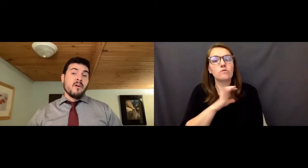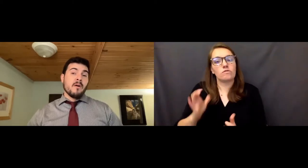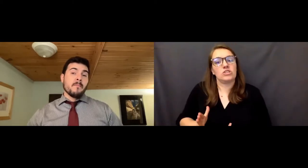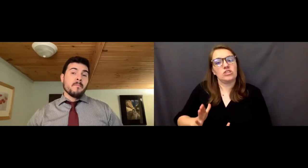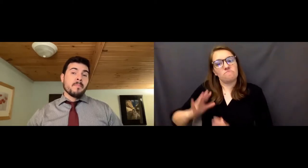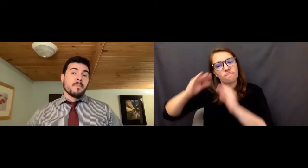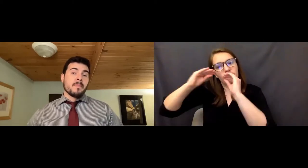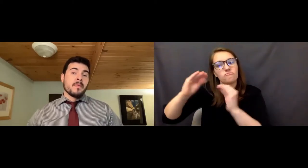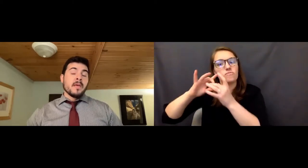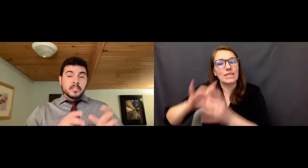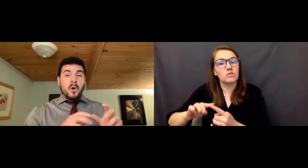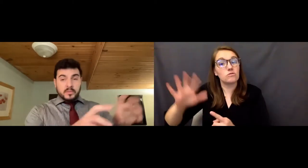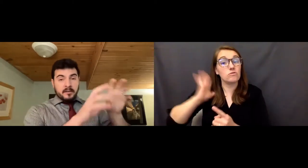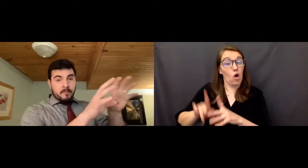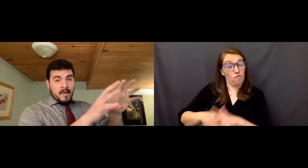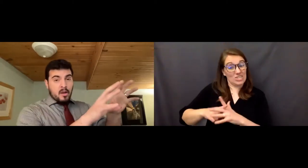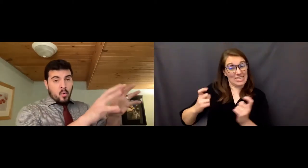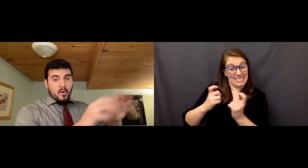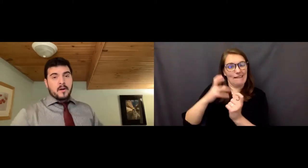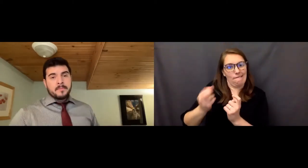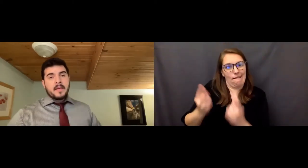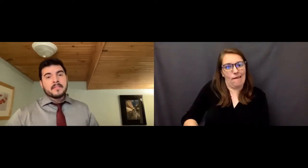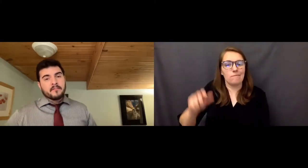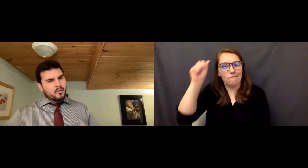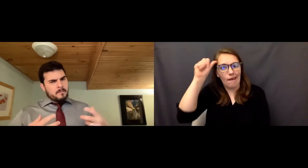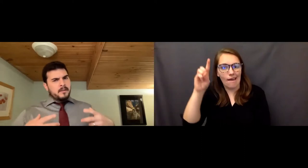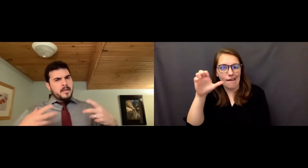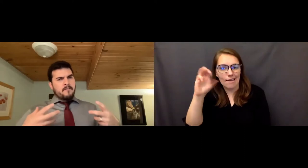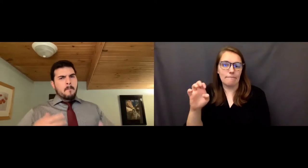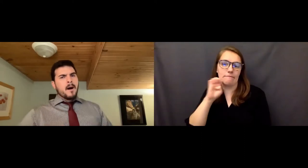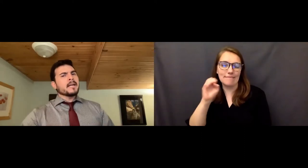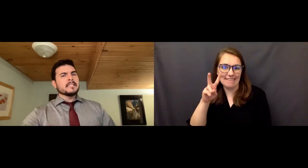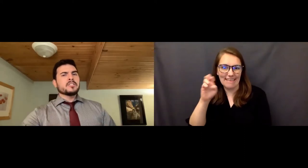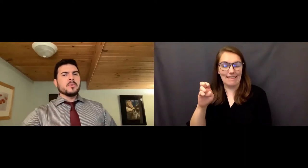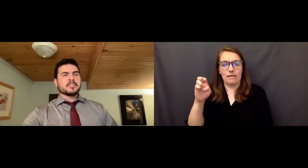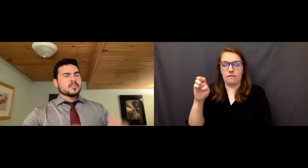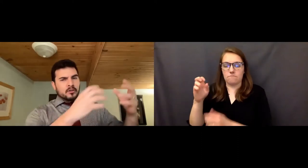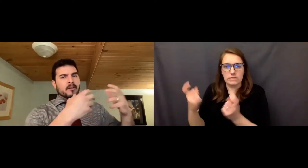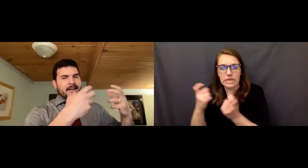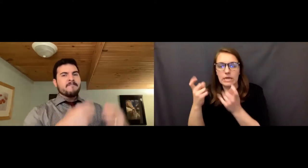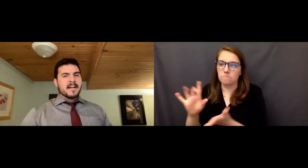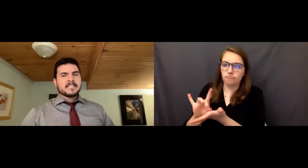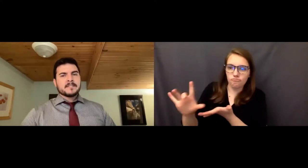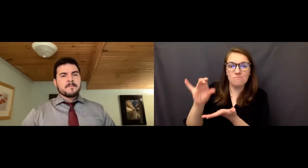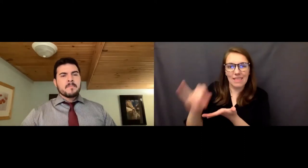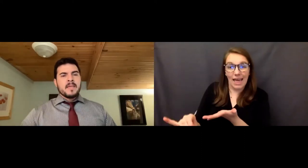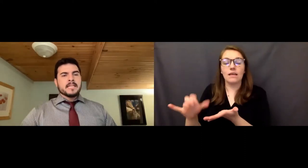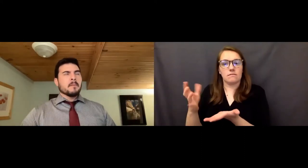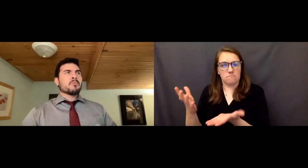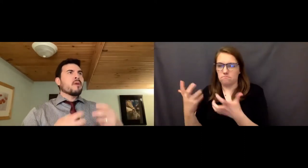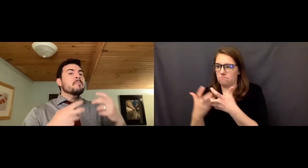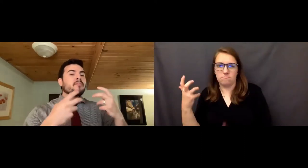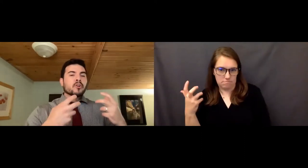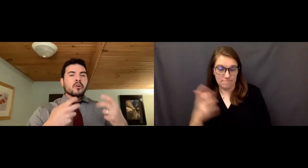of the fall. Supposing from that quarter that the vulnerability of our bodies to external effects